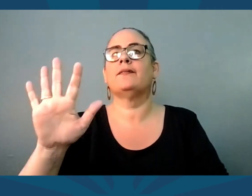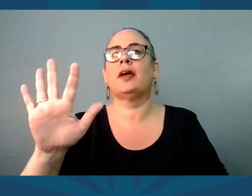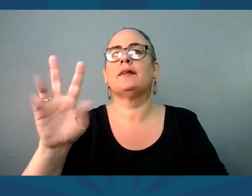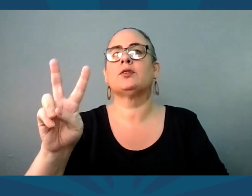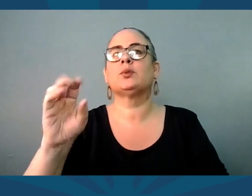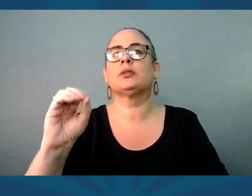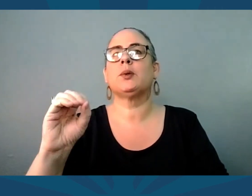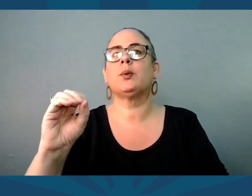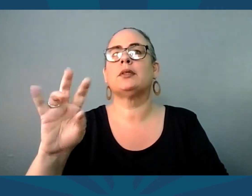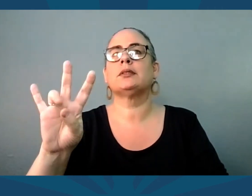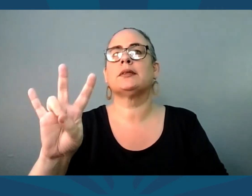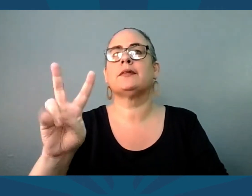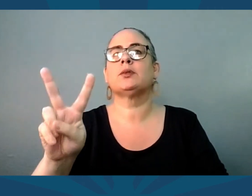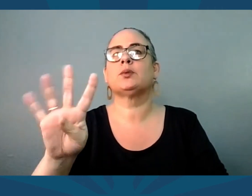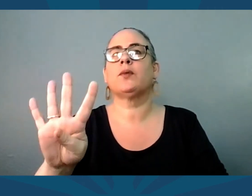TTY